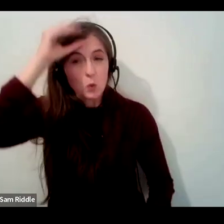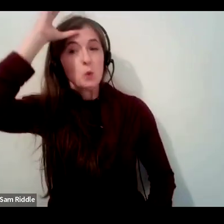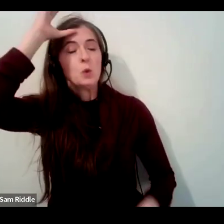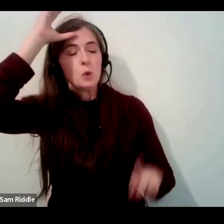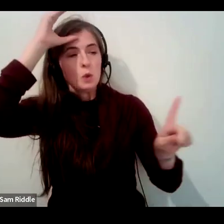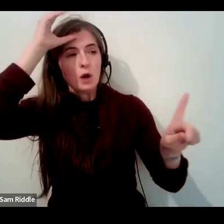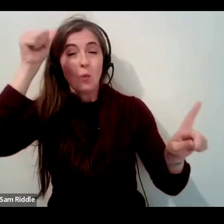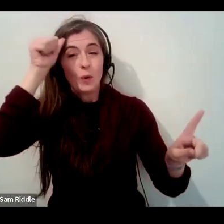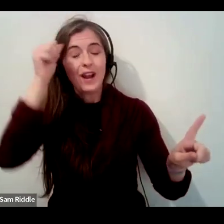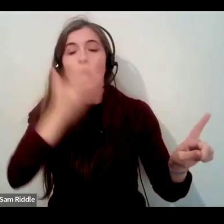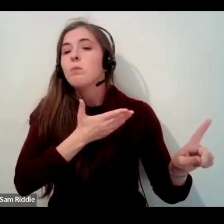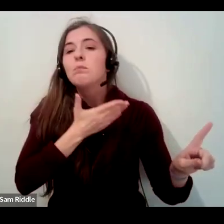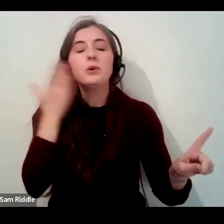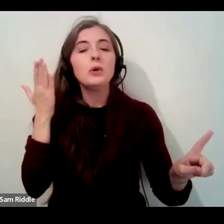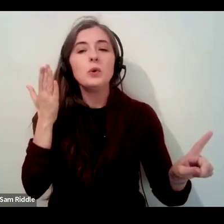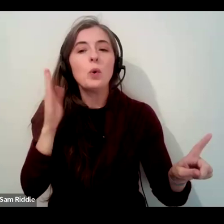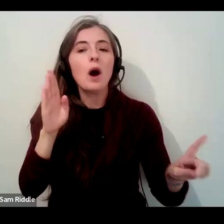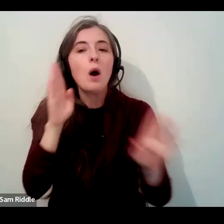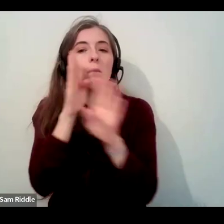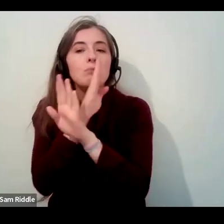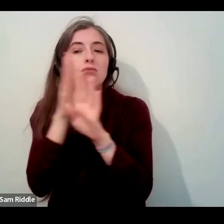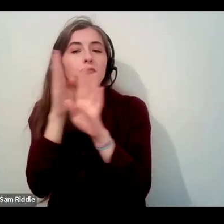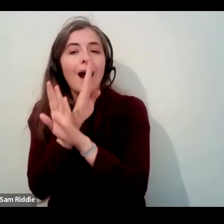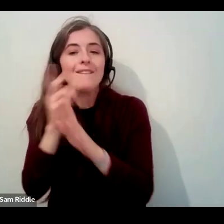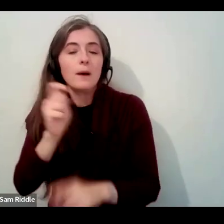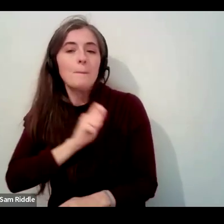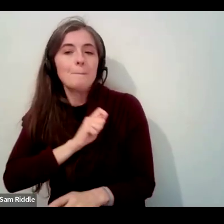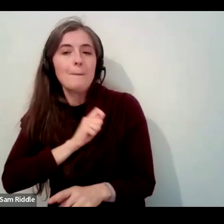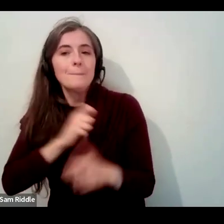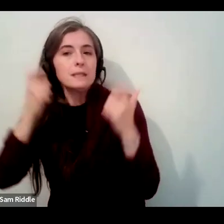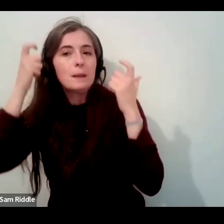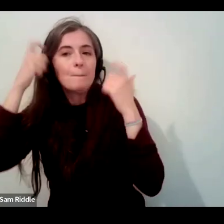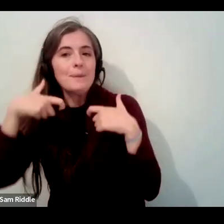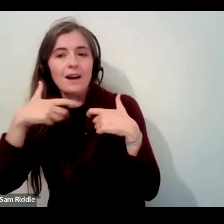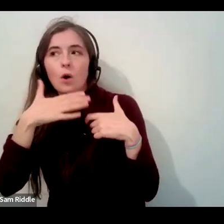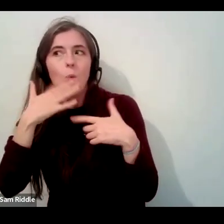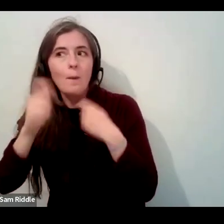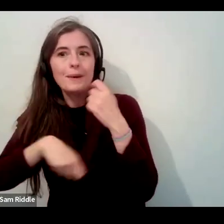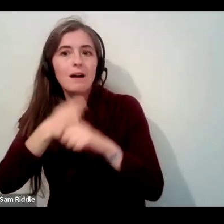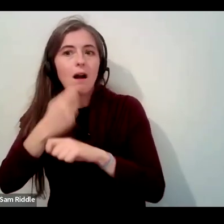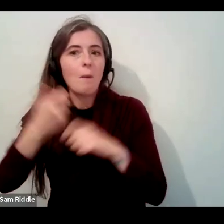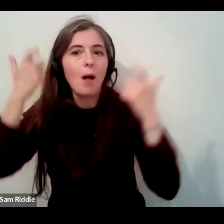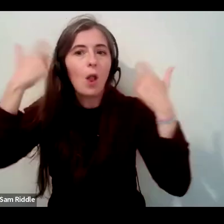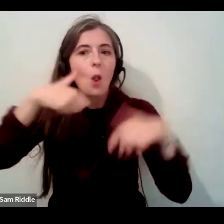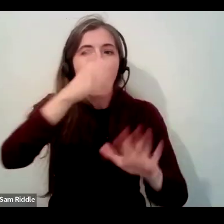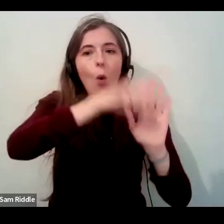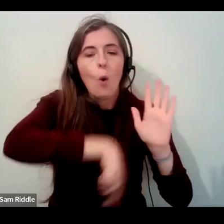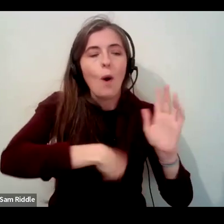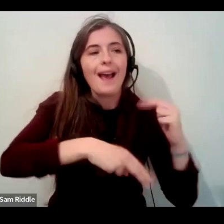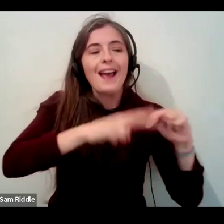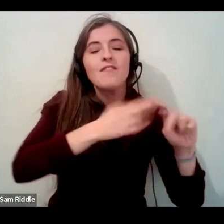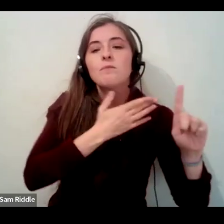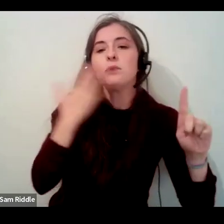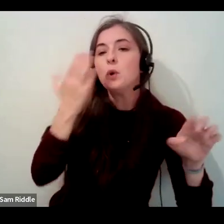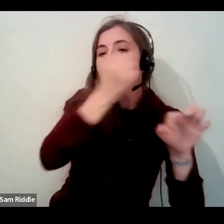that no private member's bill becomes law without government support. At critical points, there has to be government support